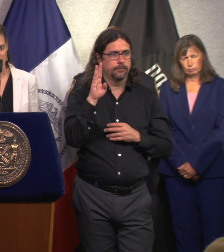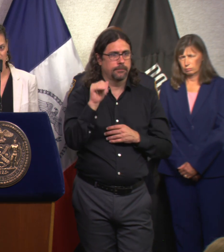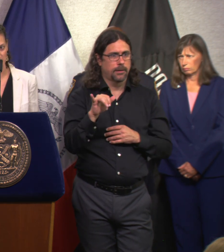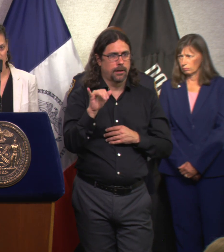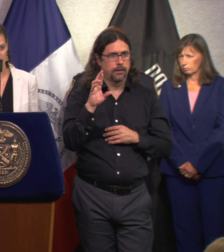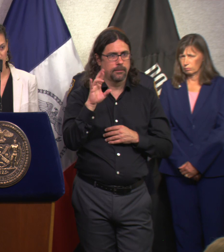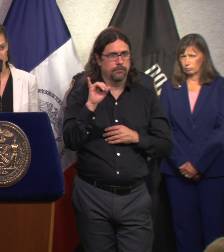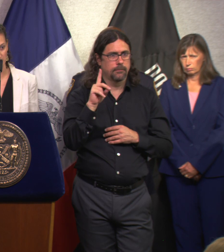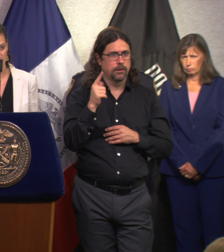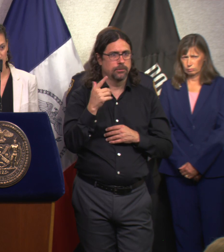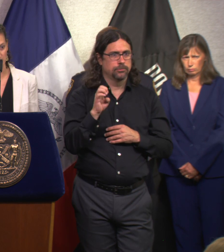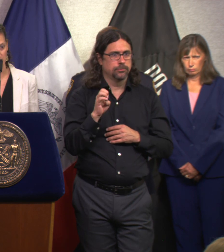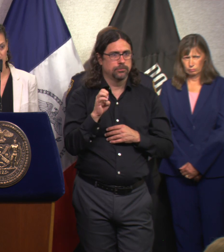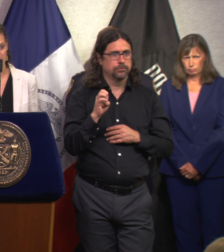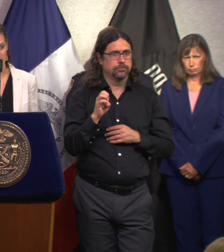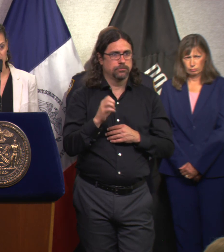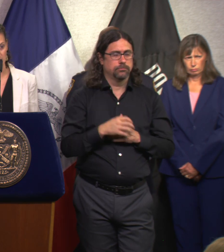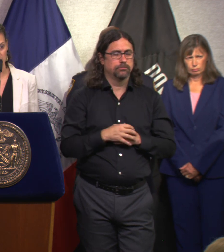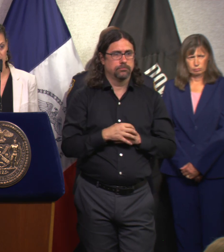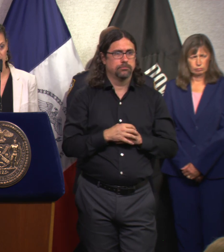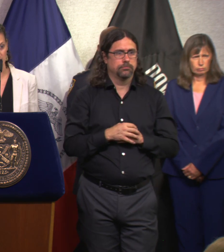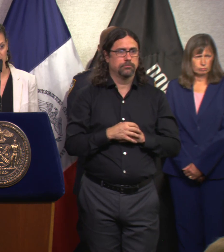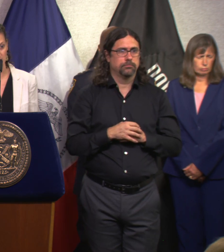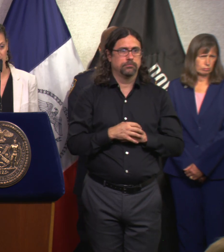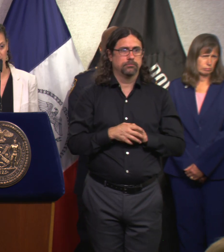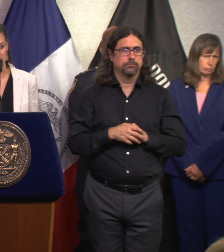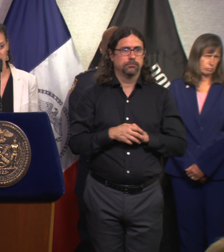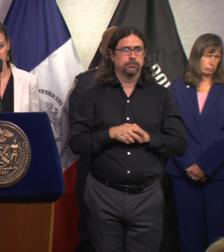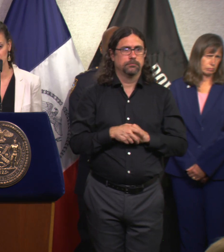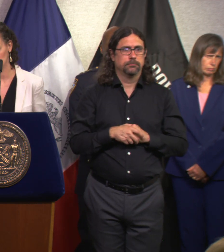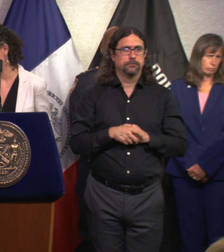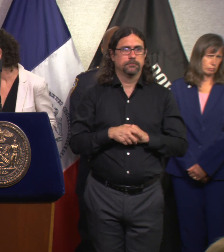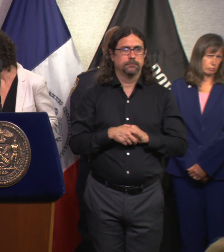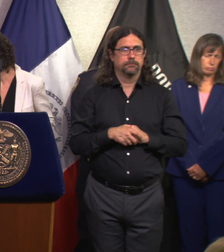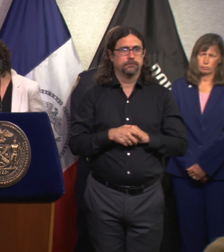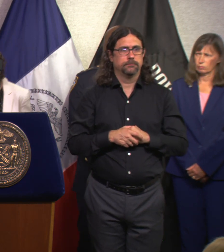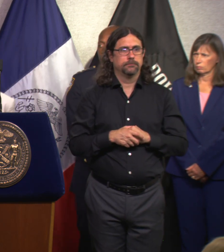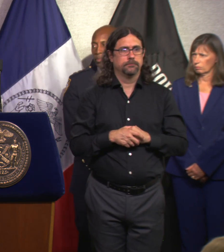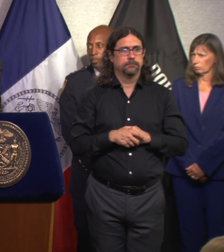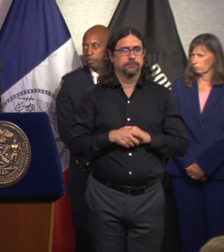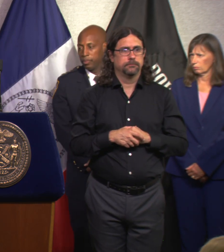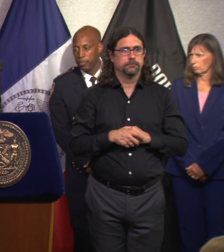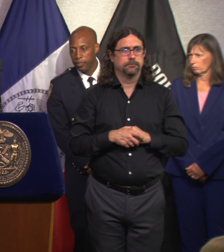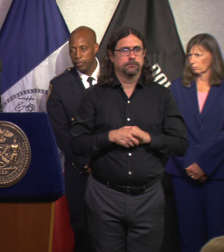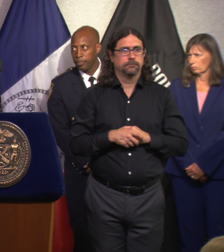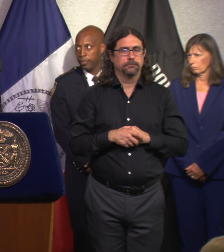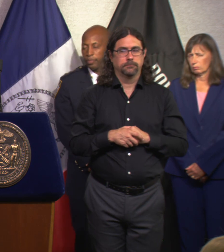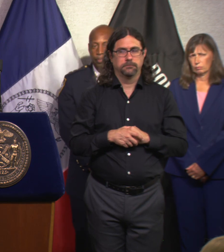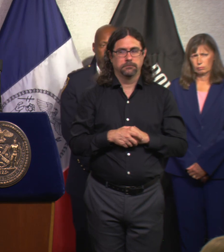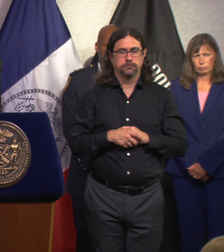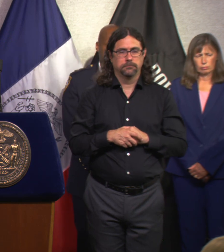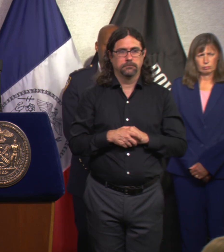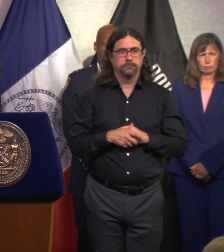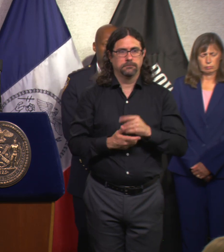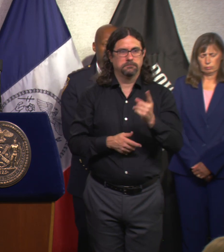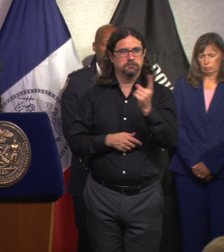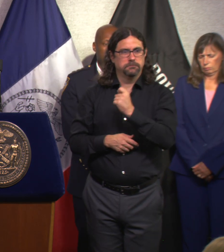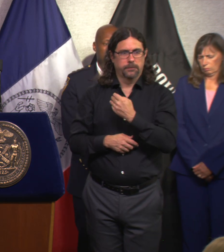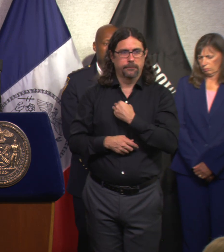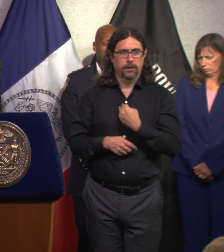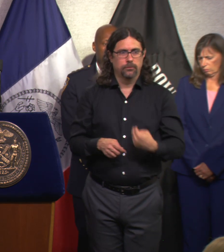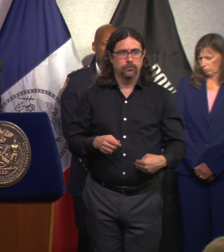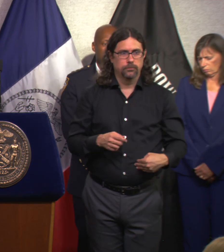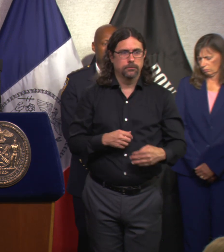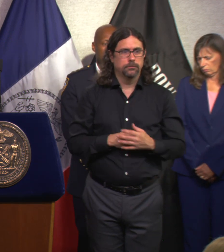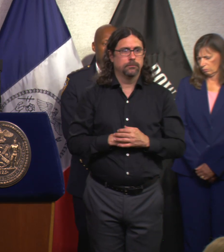Any other ICE-related questions while we have the Commissioner go ahead? For you, Mr. Mayor, these ICE raids were